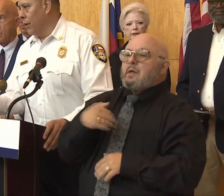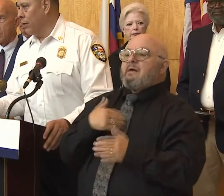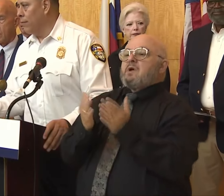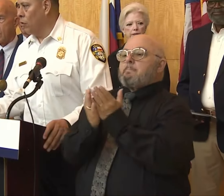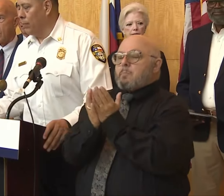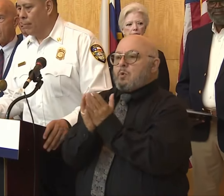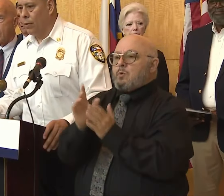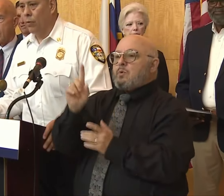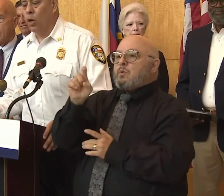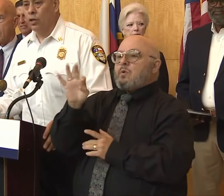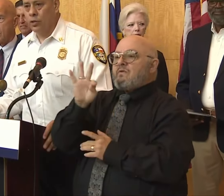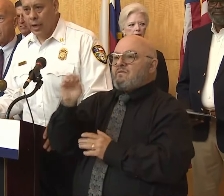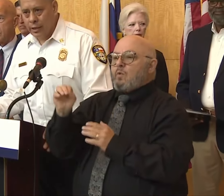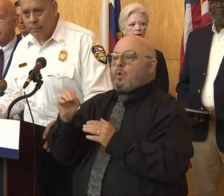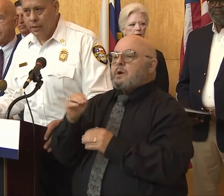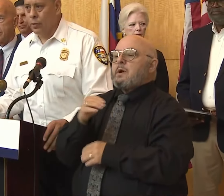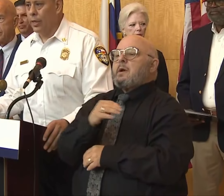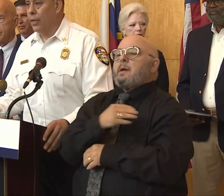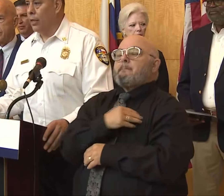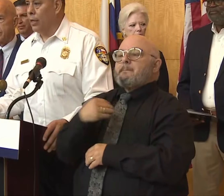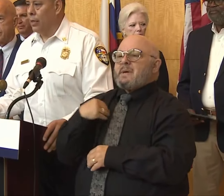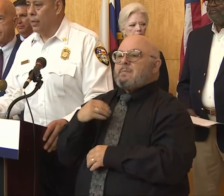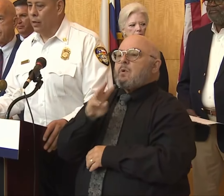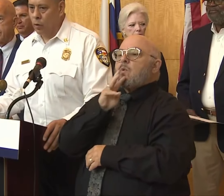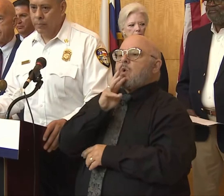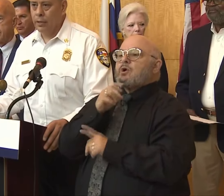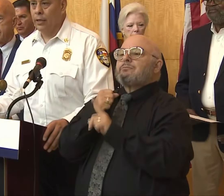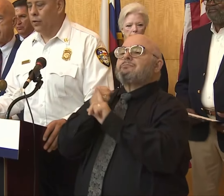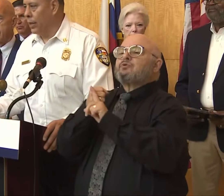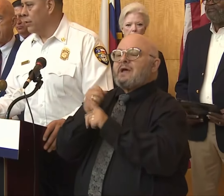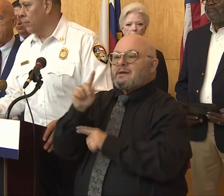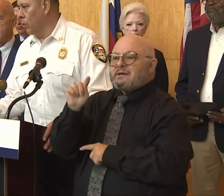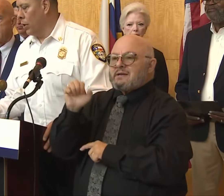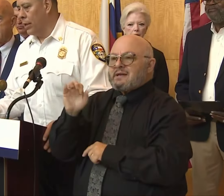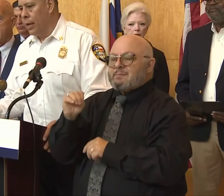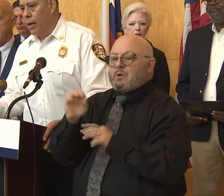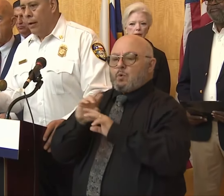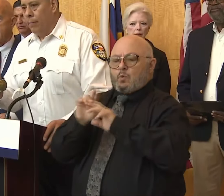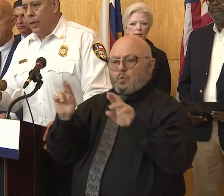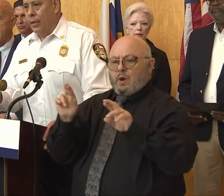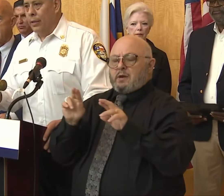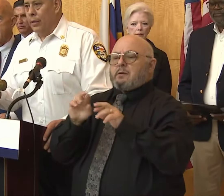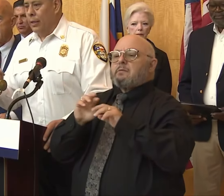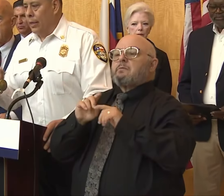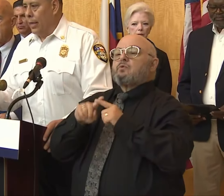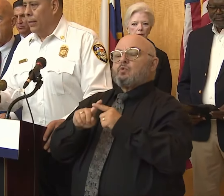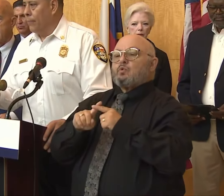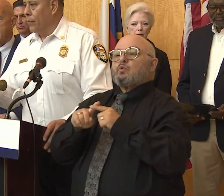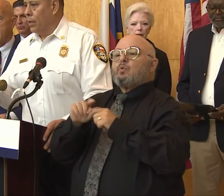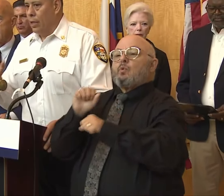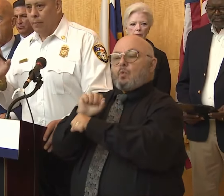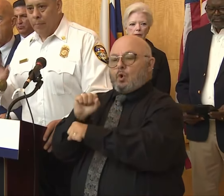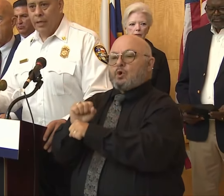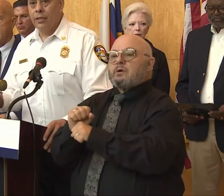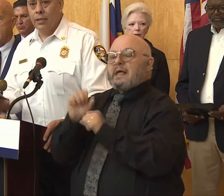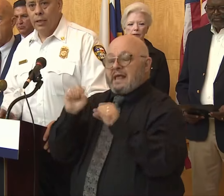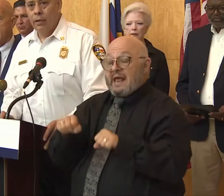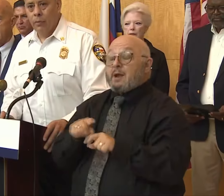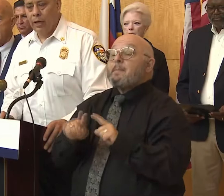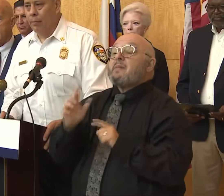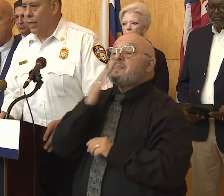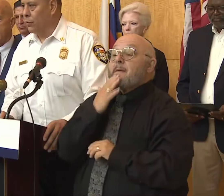we have 140 member water strike team that's ready, equipped and trained to deploy. But again, the